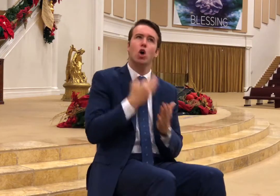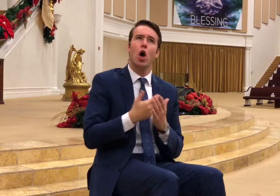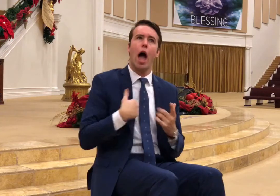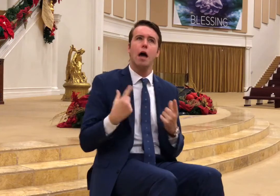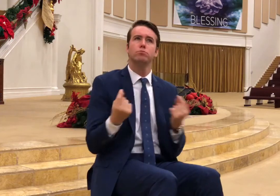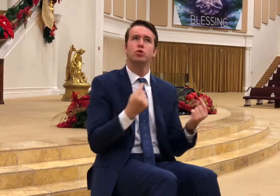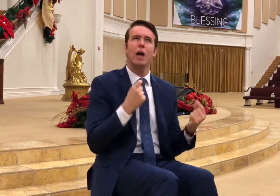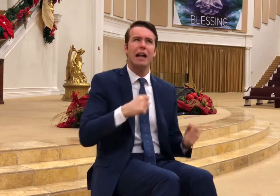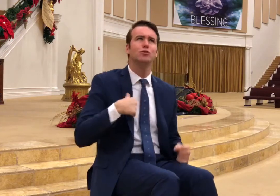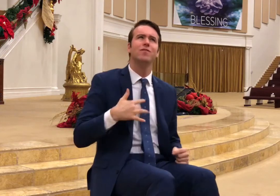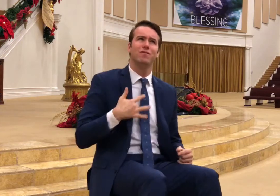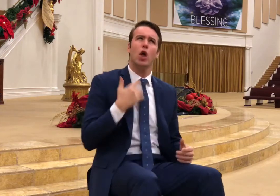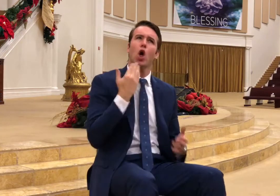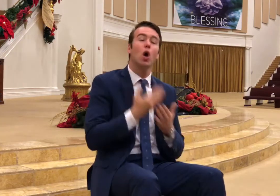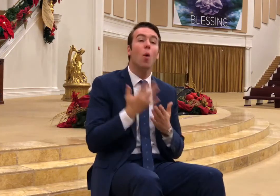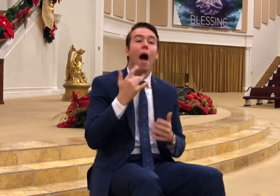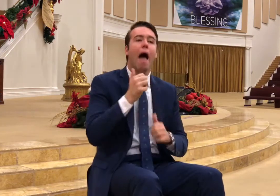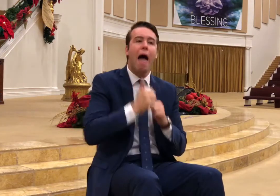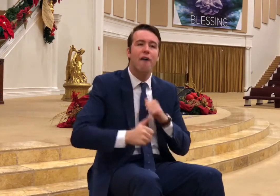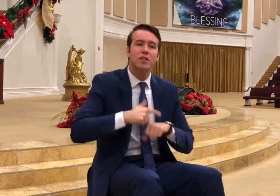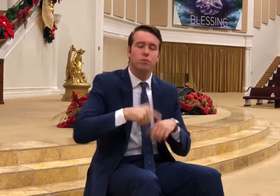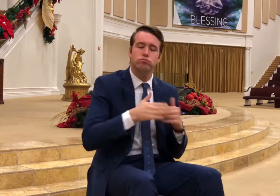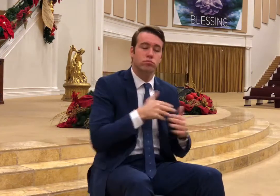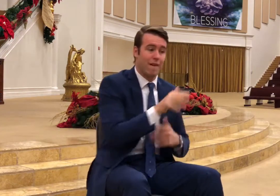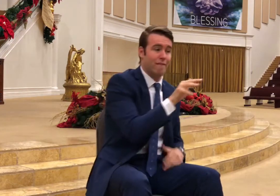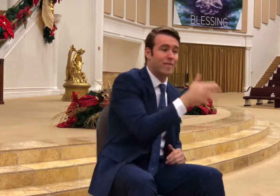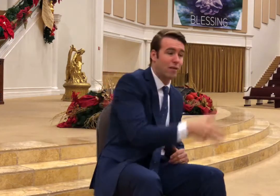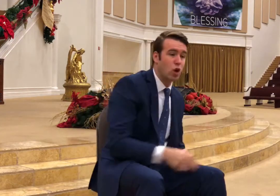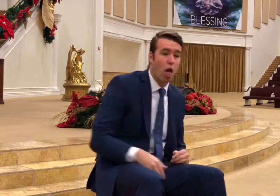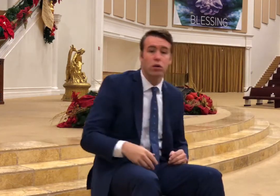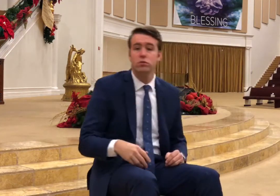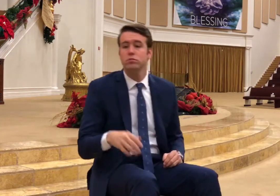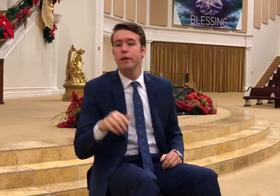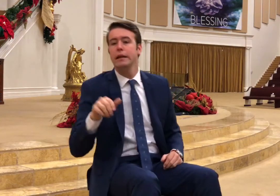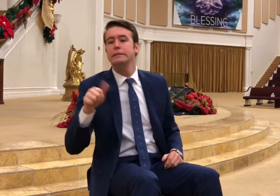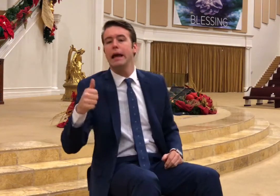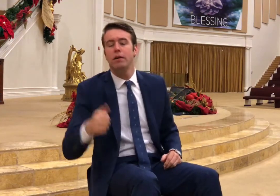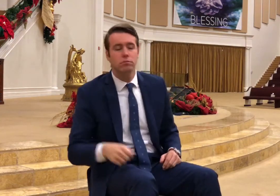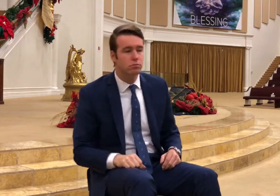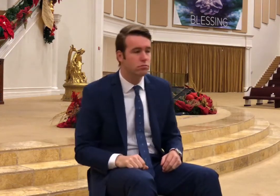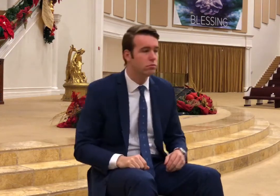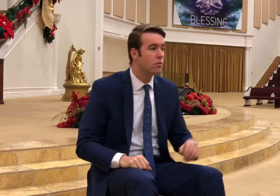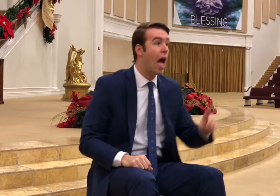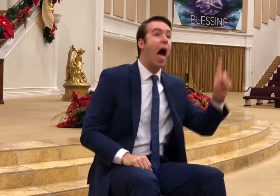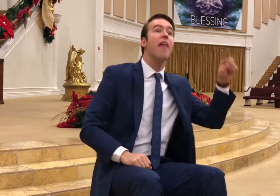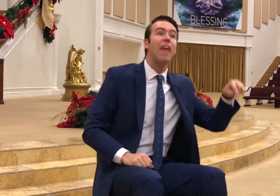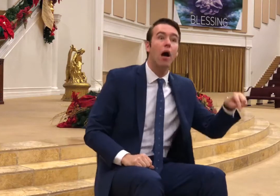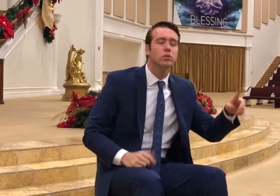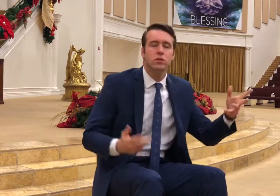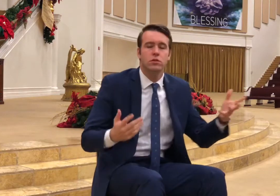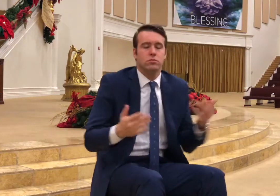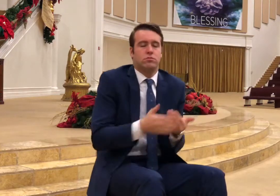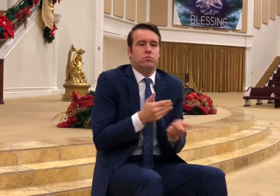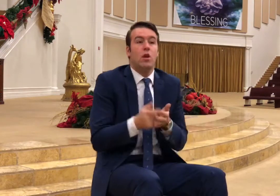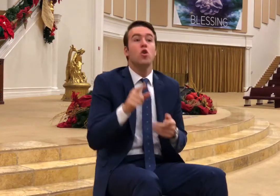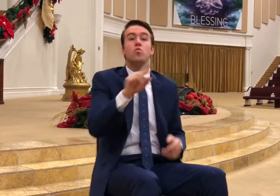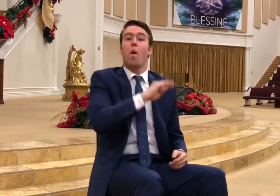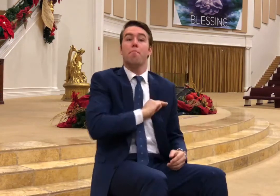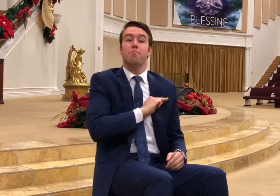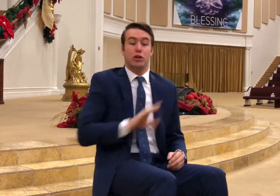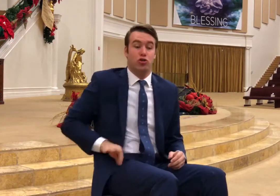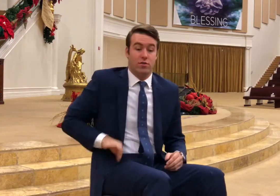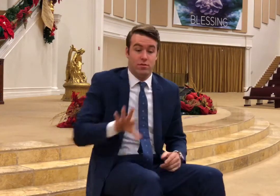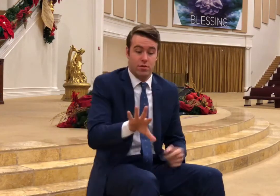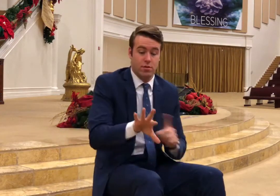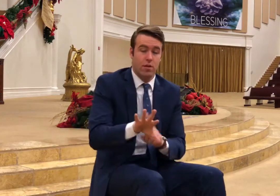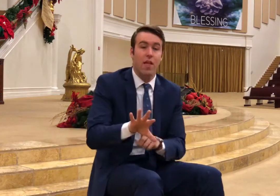doing. Because every time, whether it's $5 or it's $500 or it's $1,000, when you give to missions in this church, you